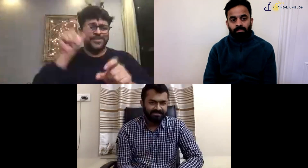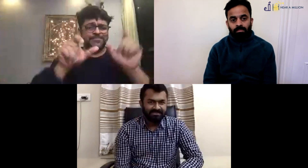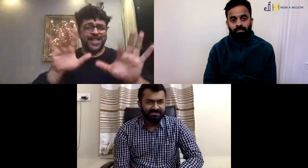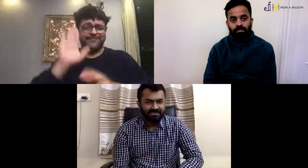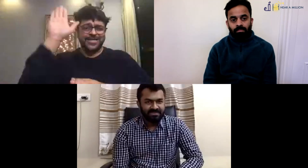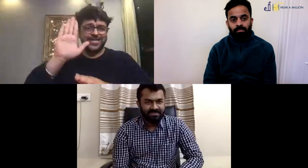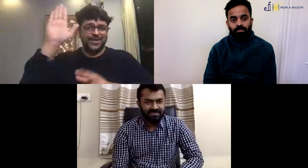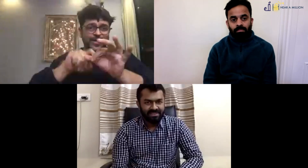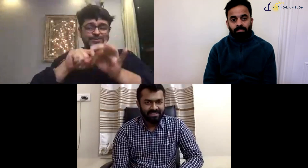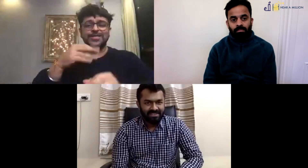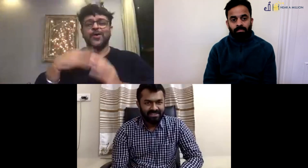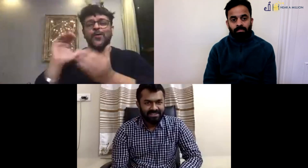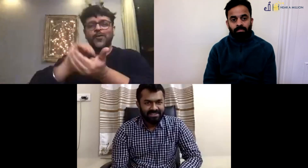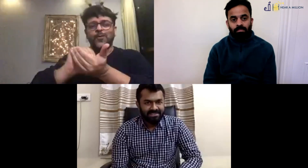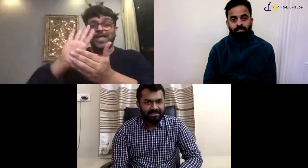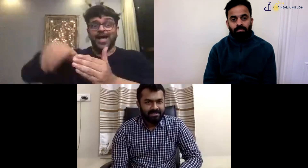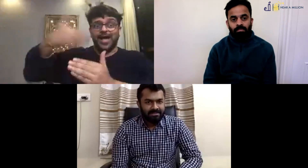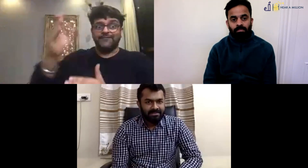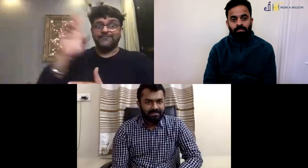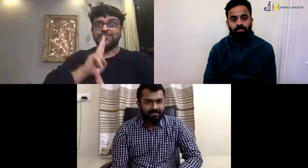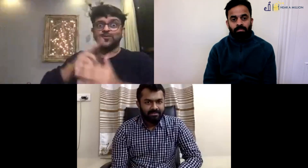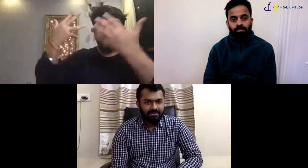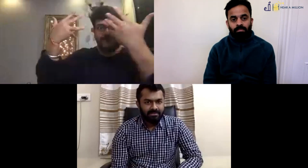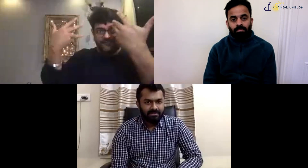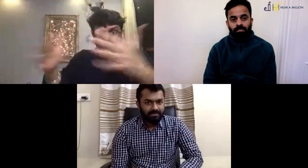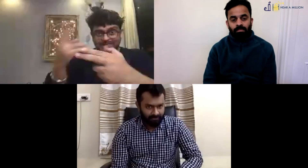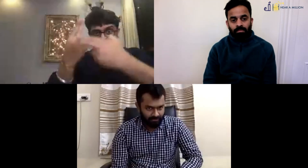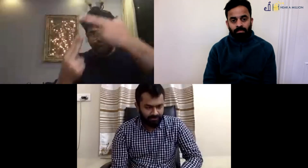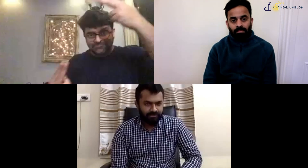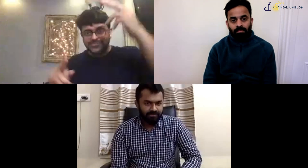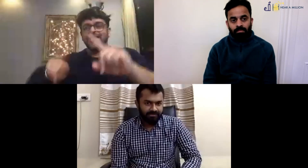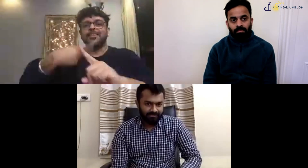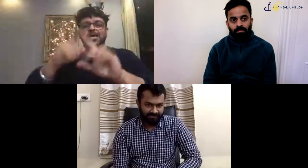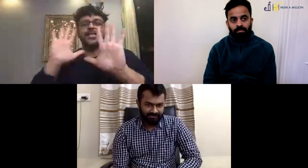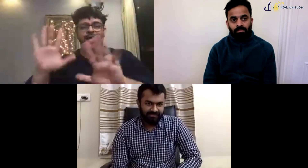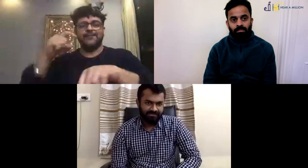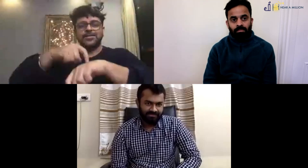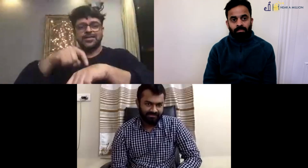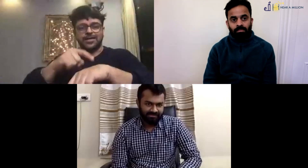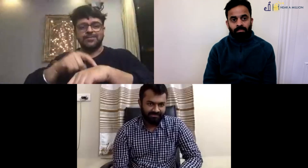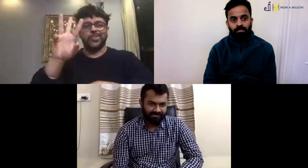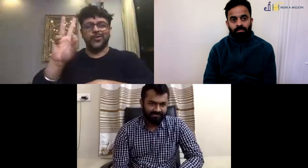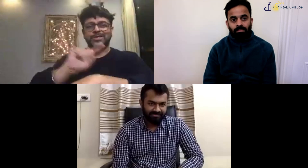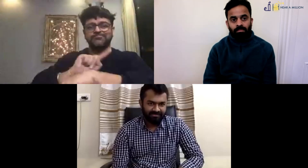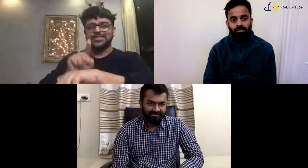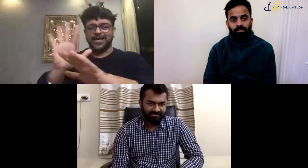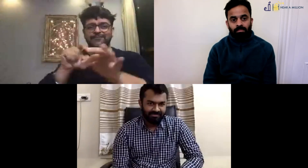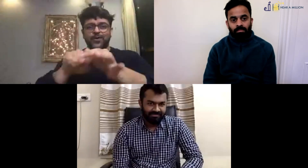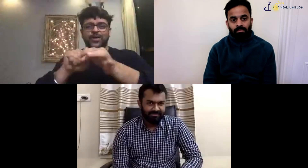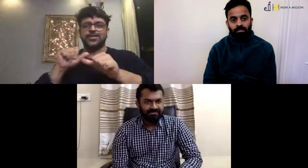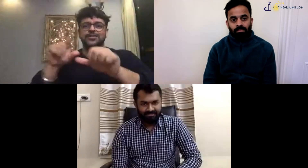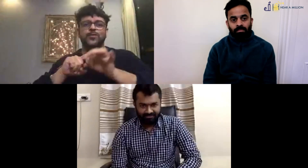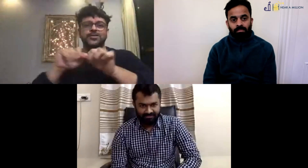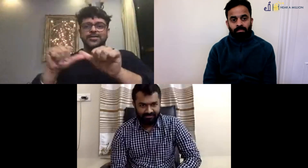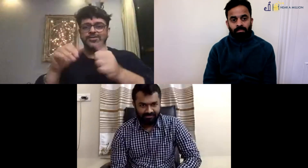But thank you. I know there are people are raising their hands for questions. We'll hold the questions after Sunil's presentation once that is done. And then if we have